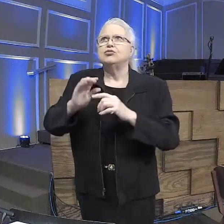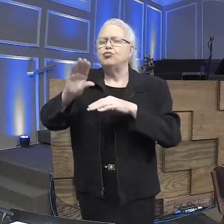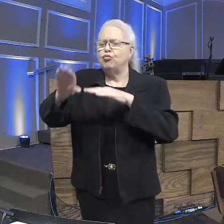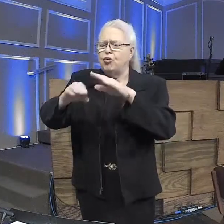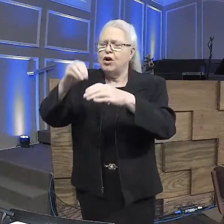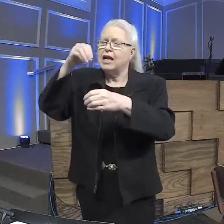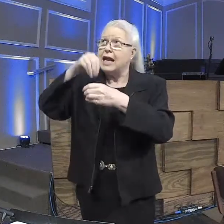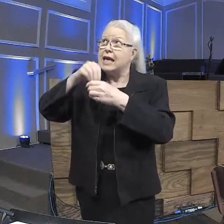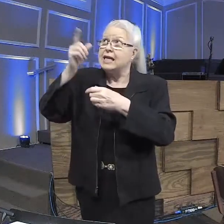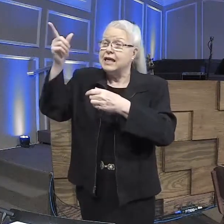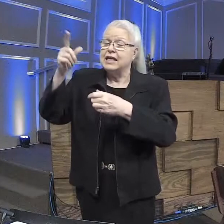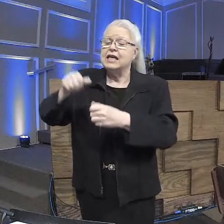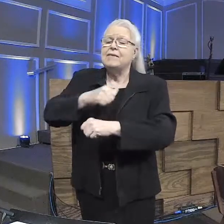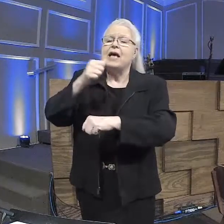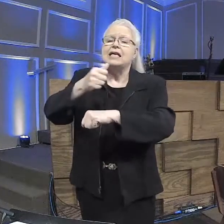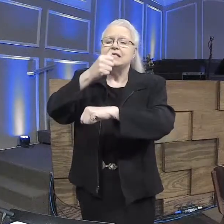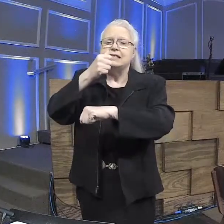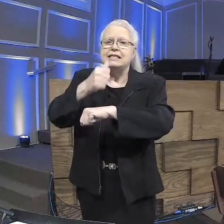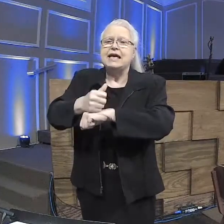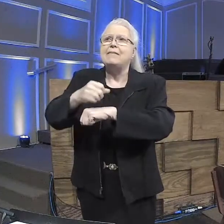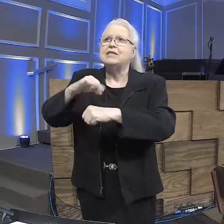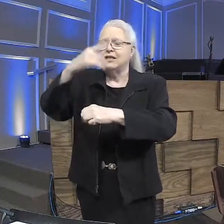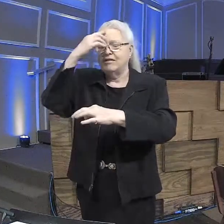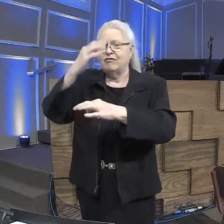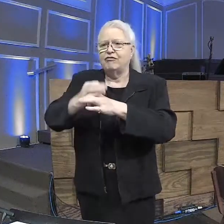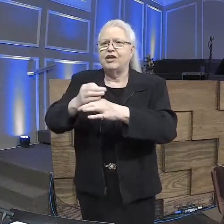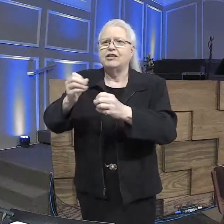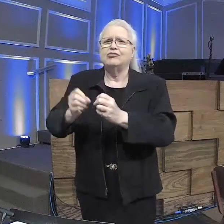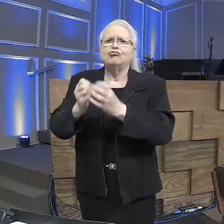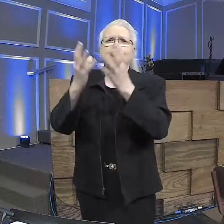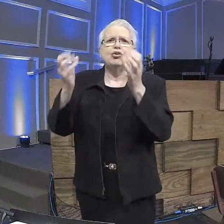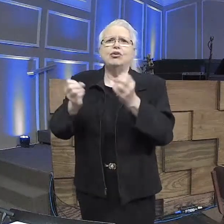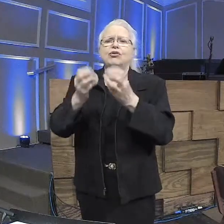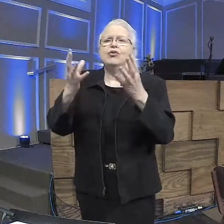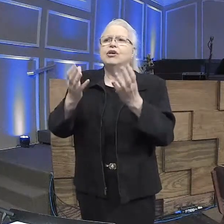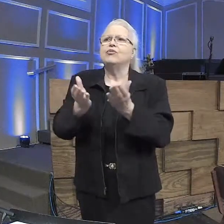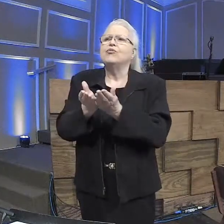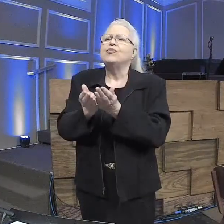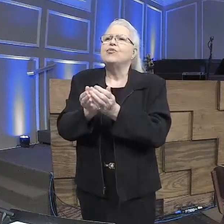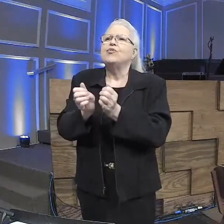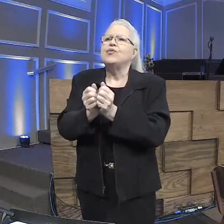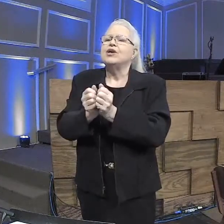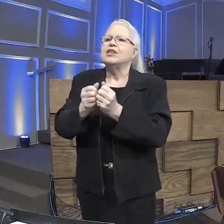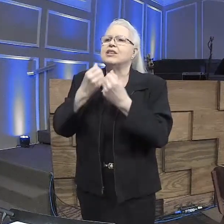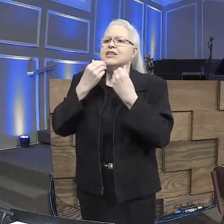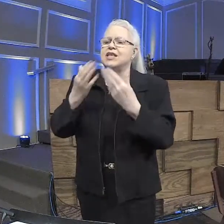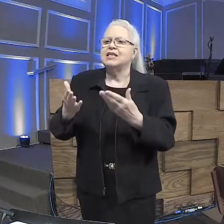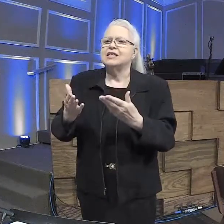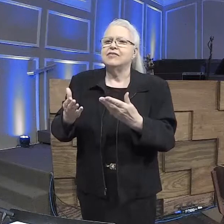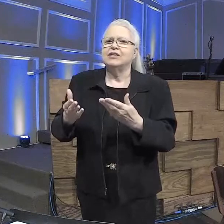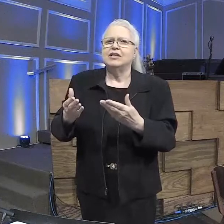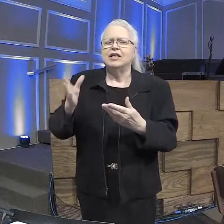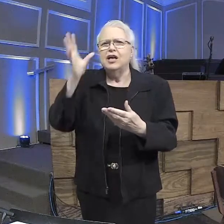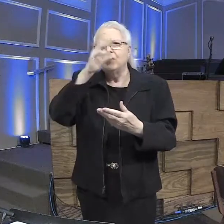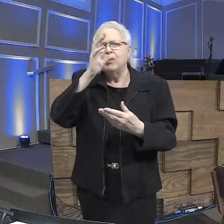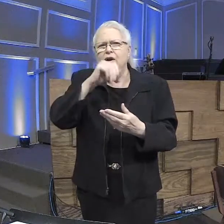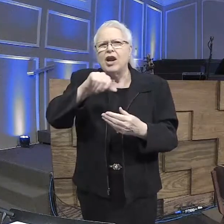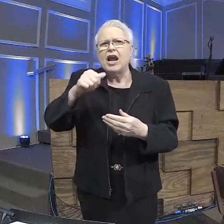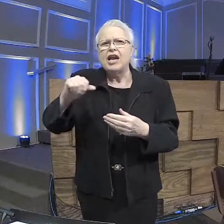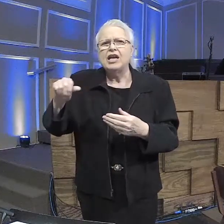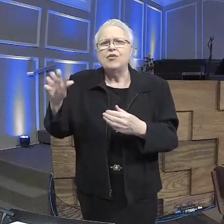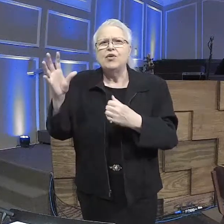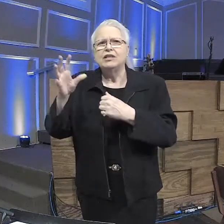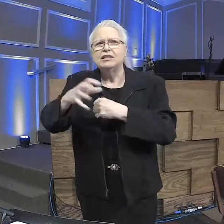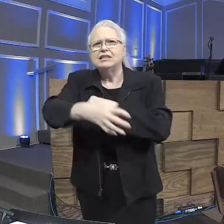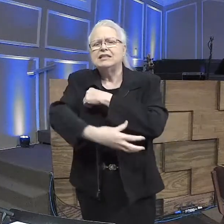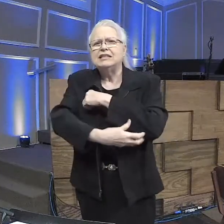faith, as you have been taught, abounding in it with thanksgiving. Beware lest anyone cheat you or spoil you through philosophy